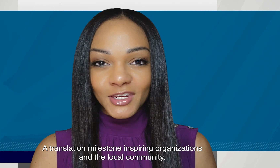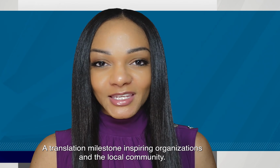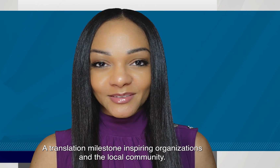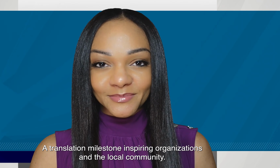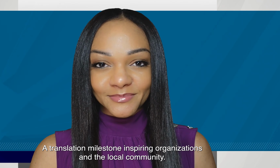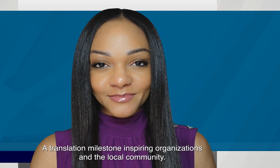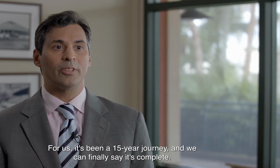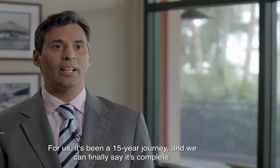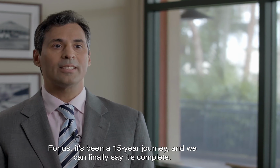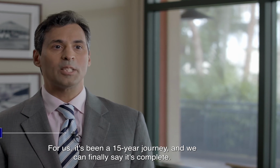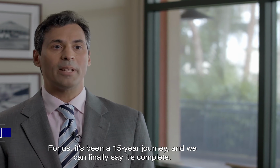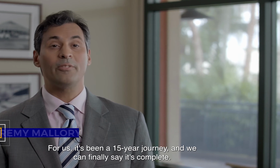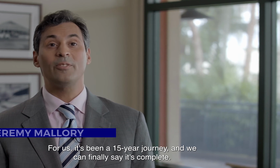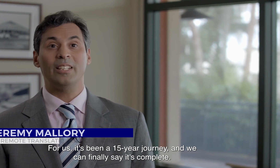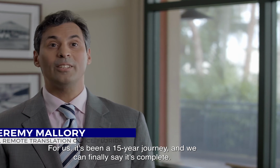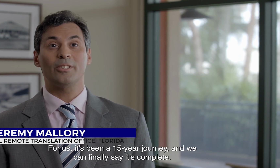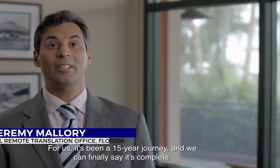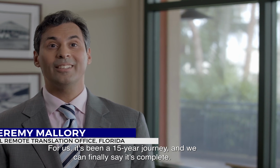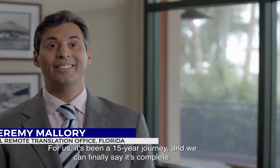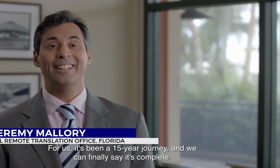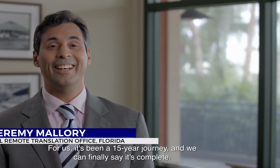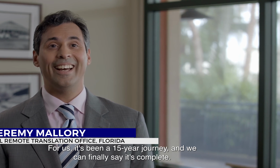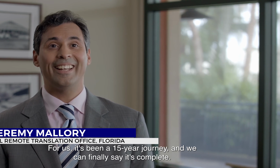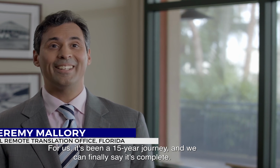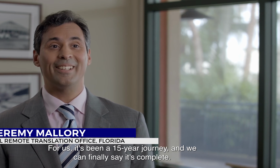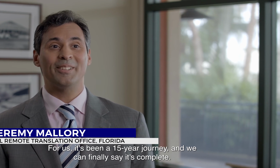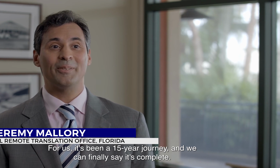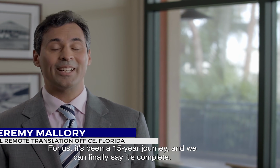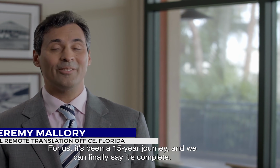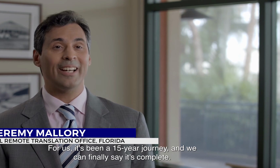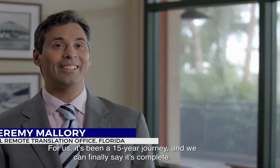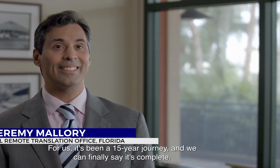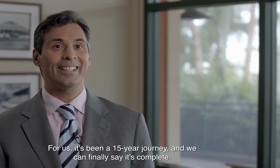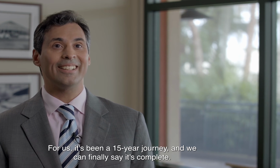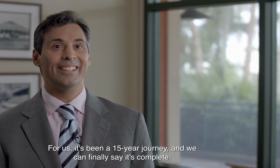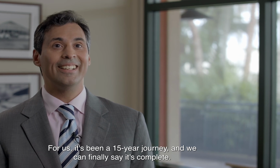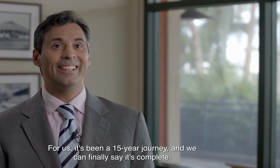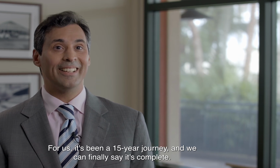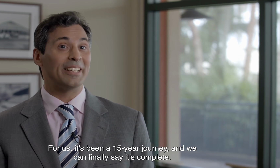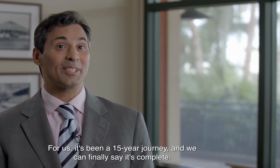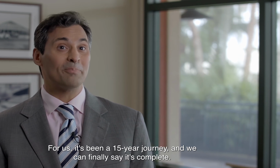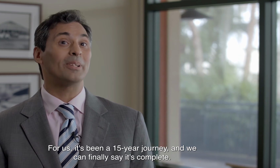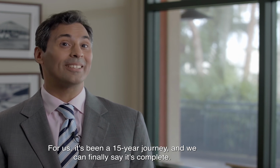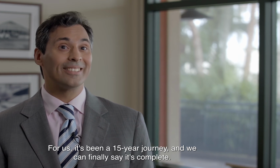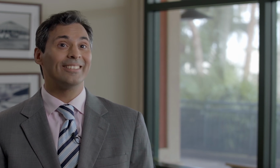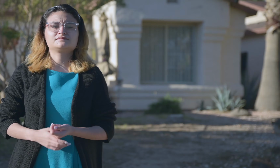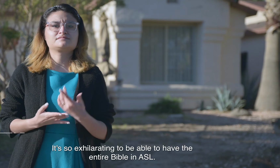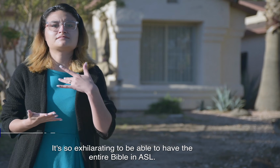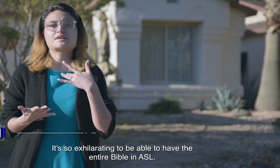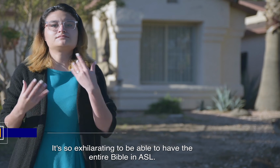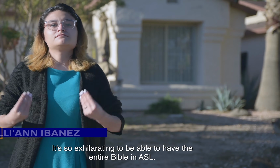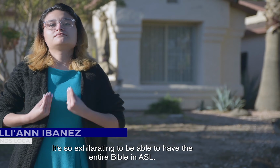local community. For us, it's been a 15-year journey, and we can finally say it's complete.